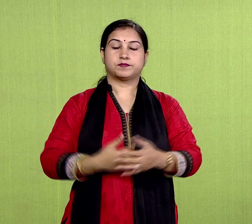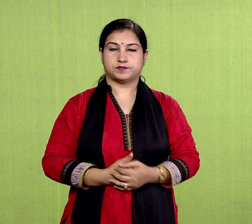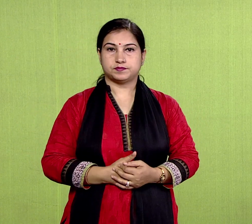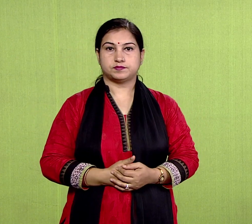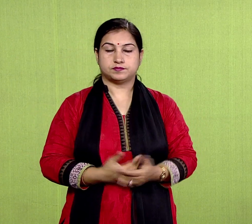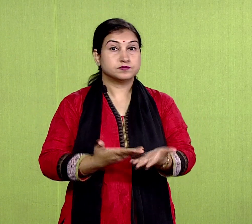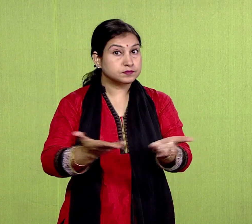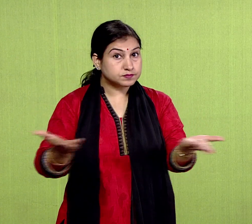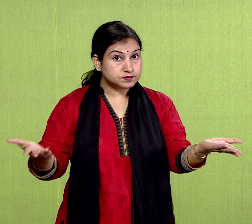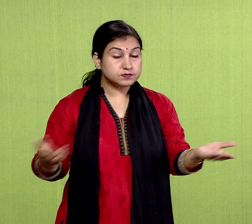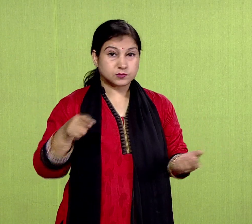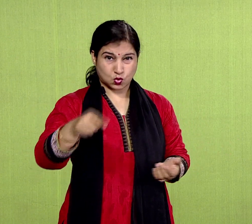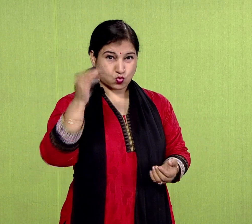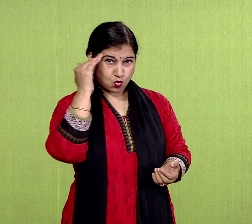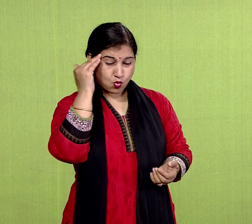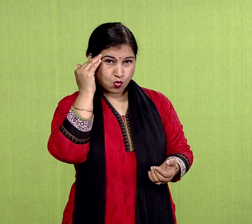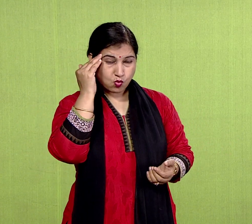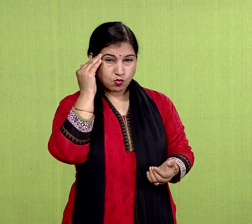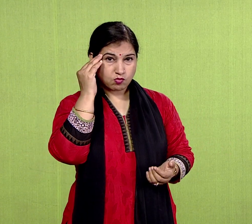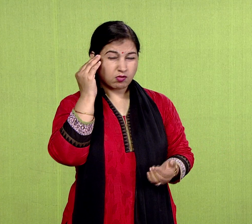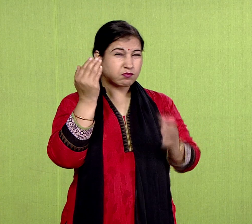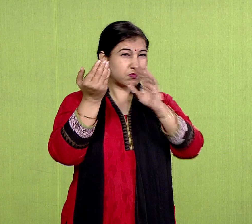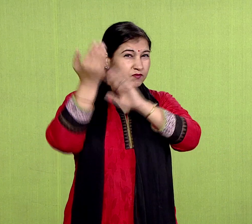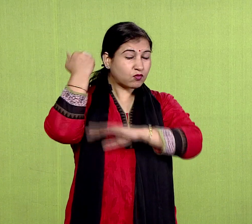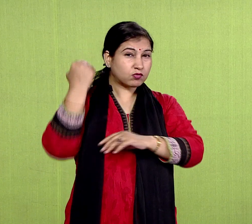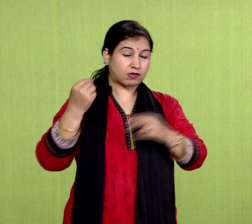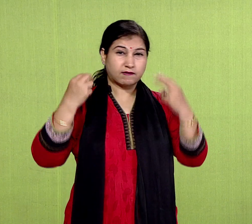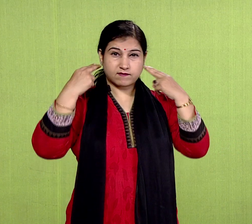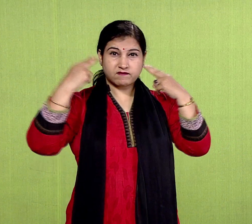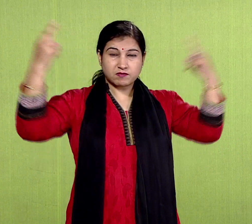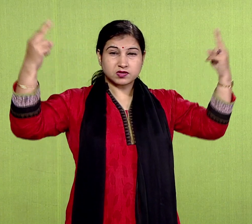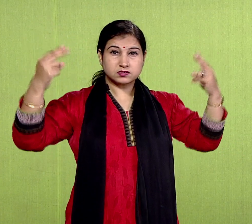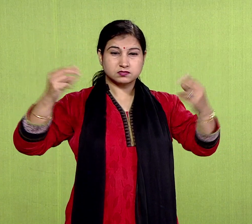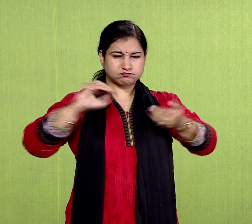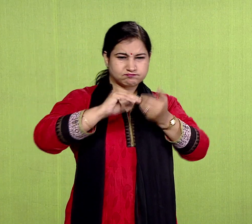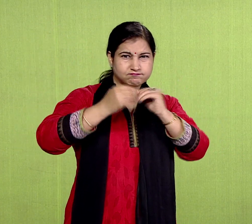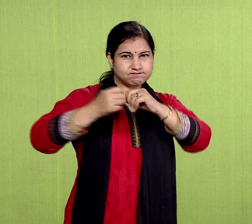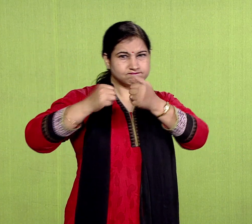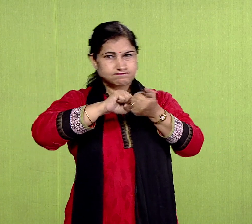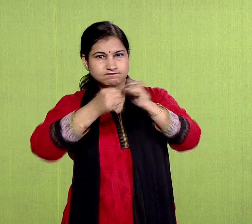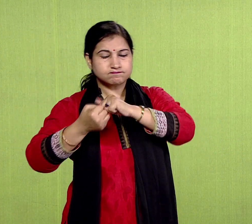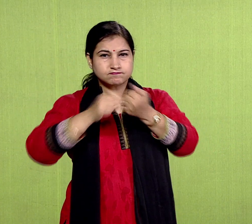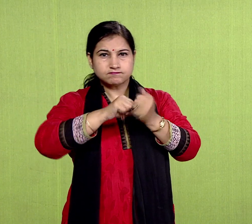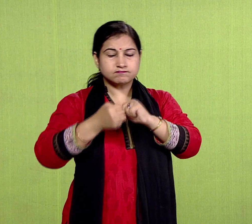Learners, can you name that famous battle which was fought by Ashoka?